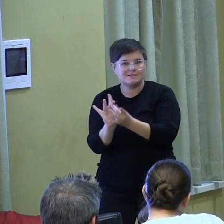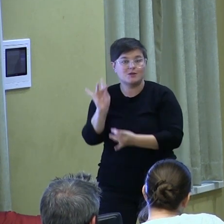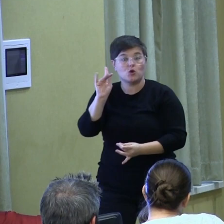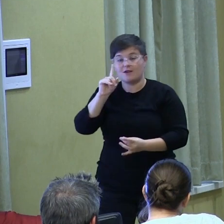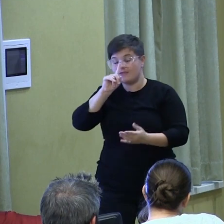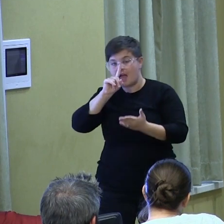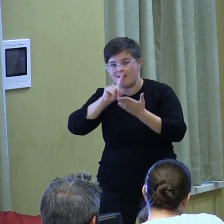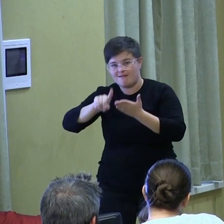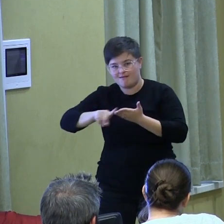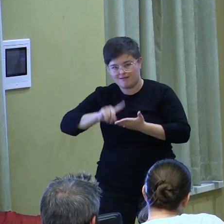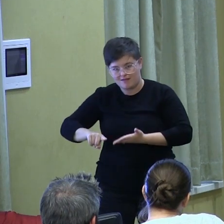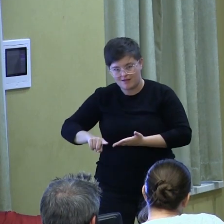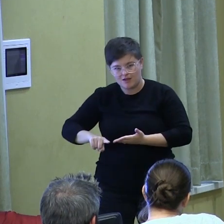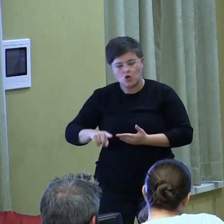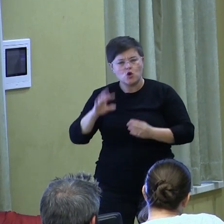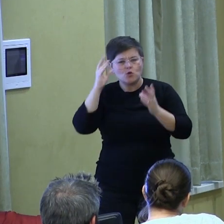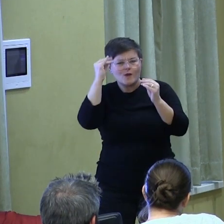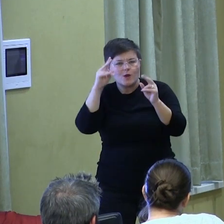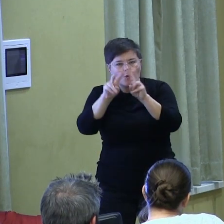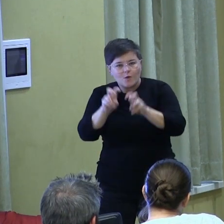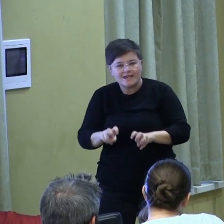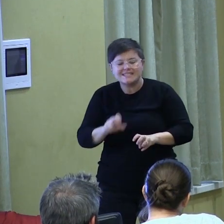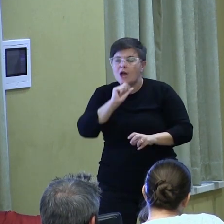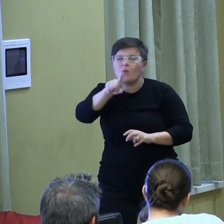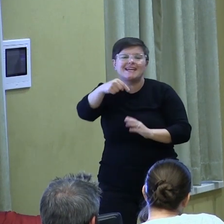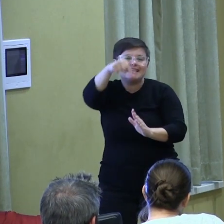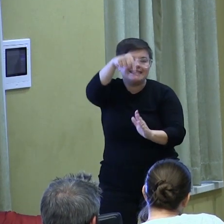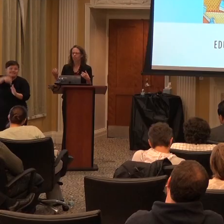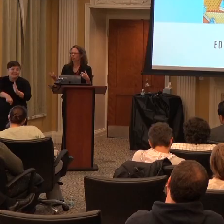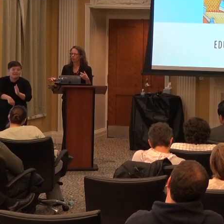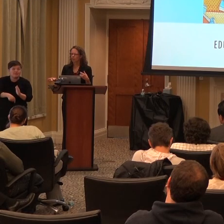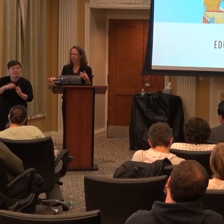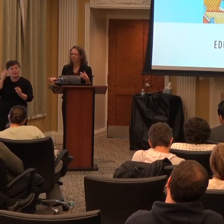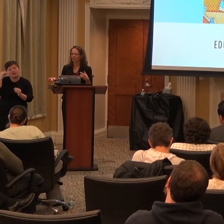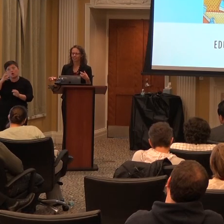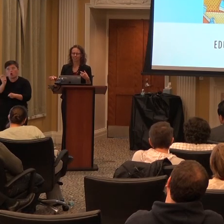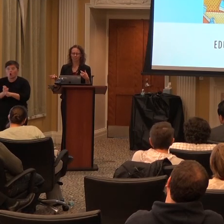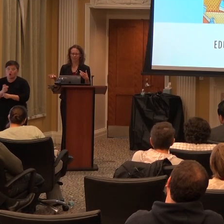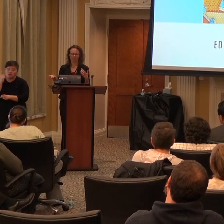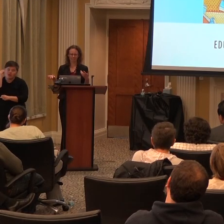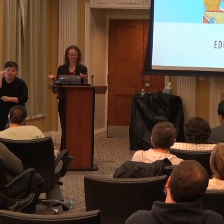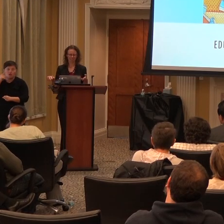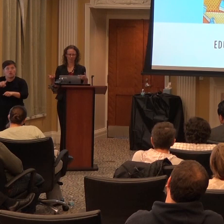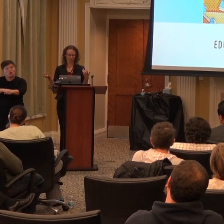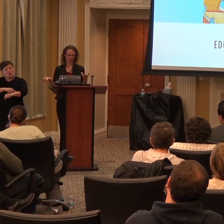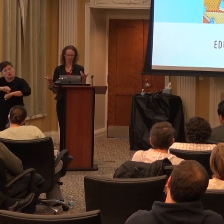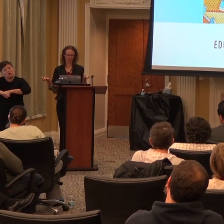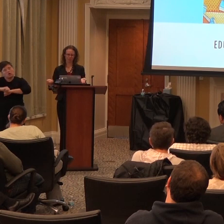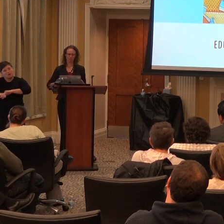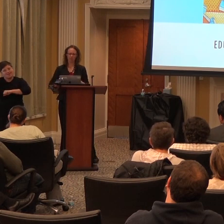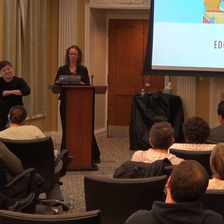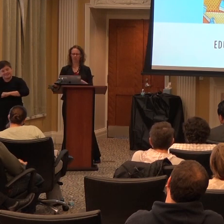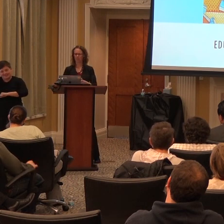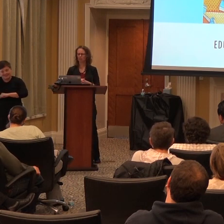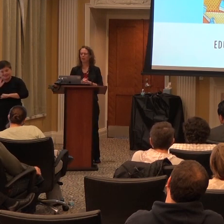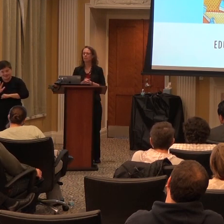Where critical thinking is not just like deep thinking, hard thinking, long thinking. Some of the